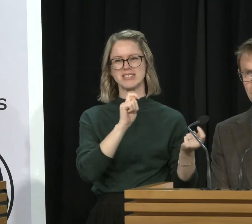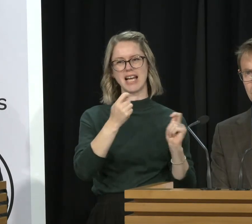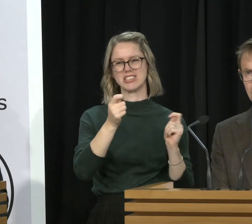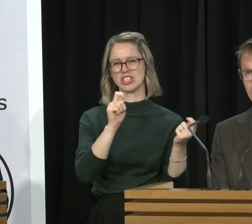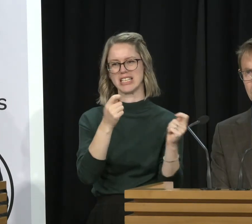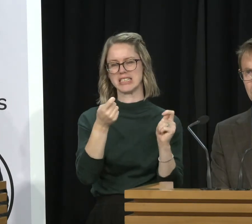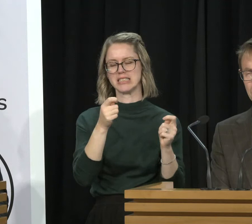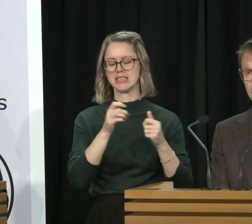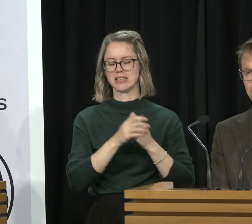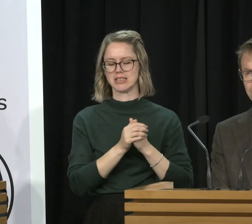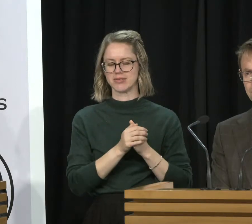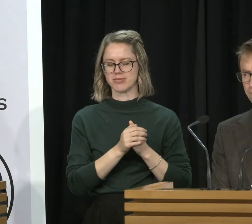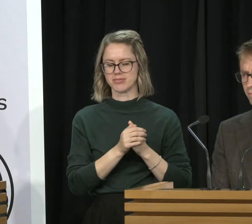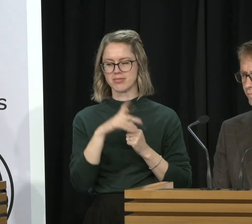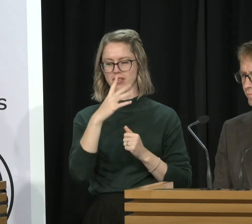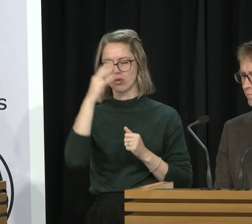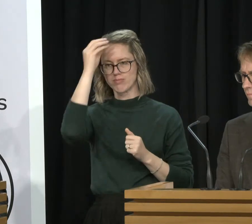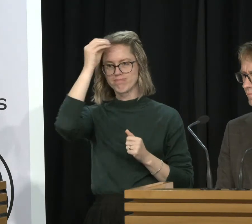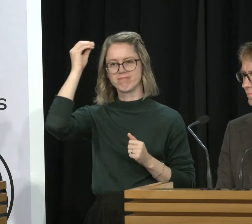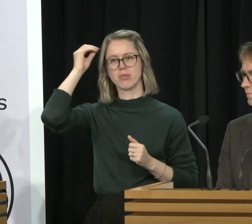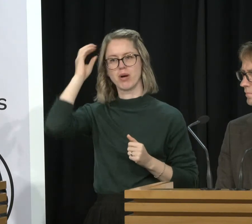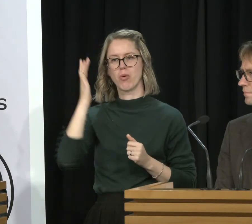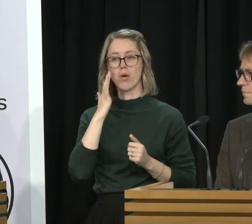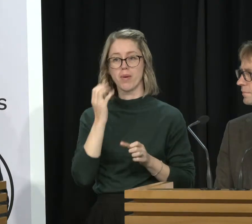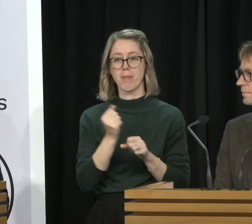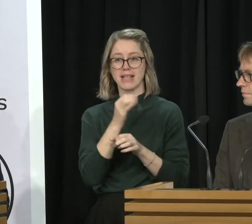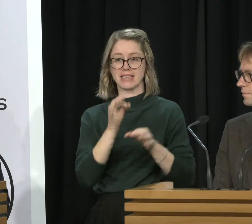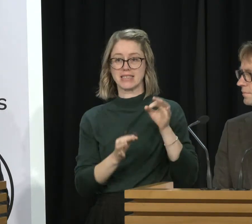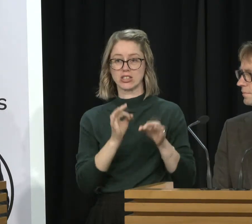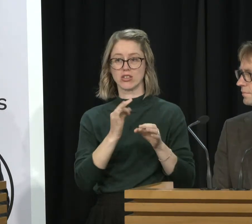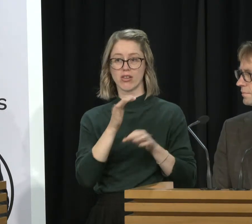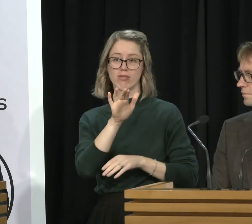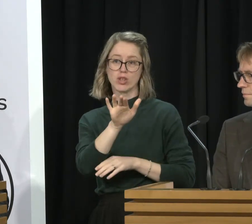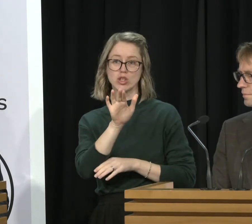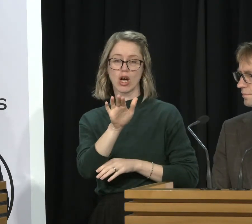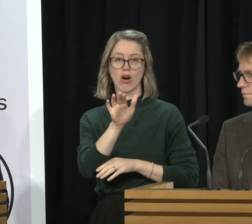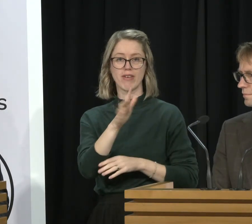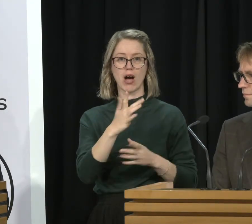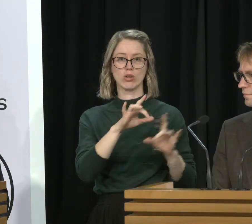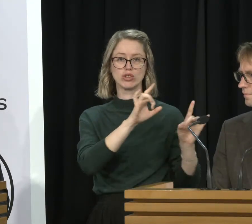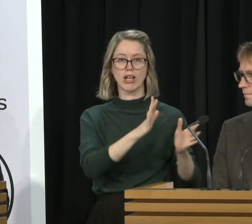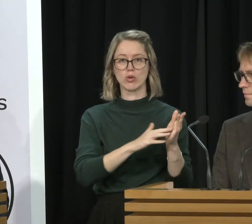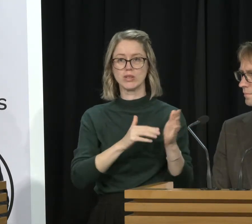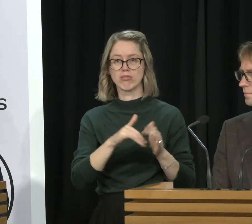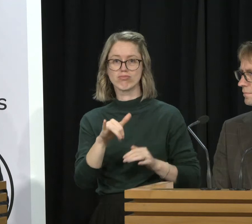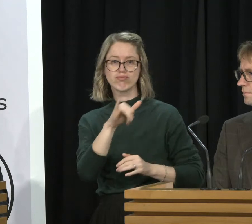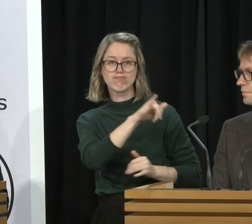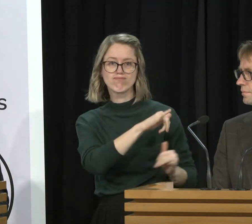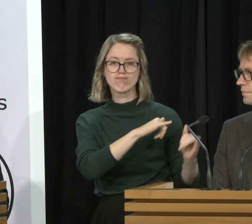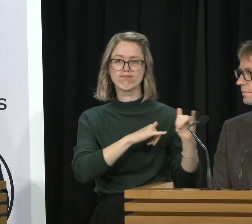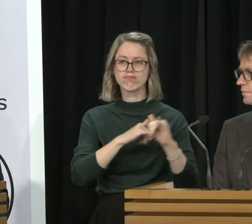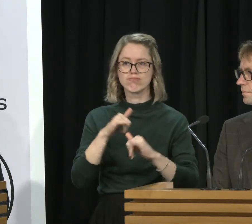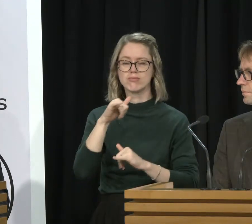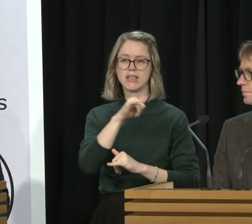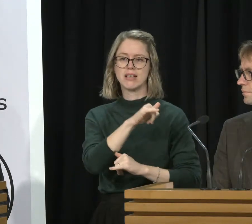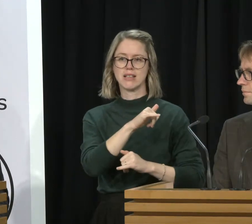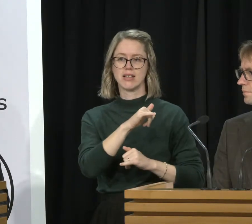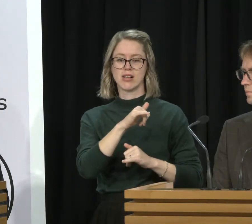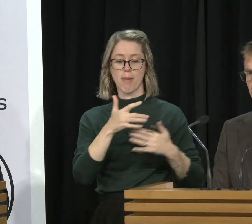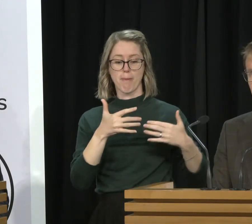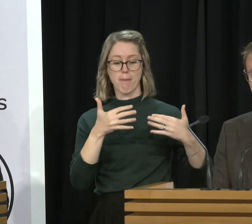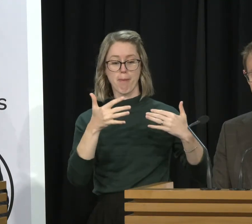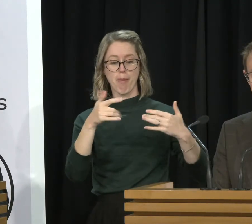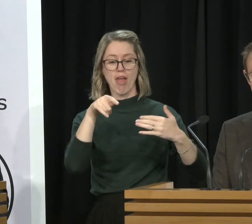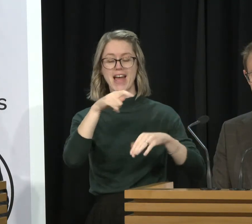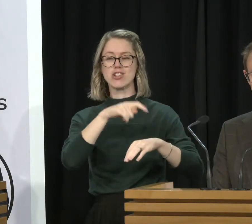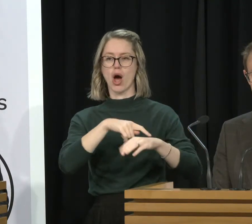of the things that we will, of course, factor in when we make the decisions about the future of Trans-Tasman travel is that vaccines, by that point,